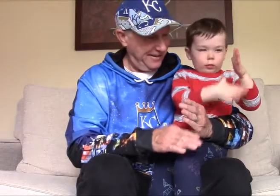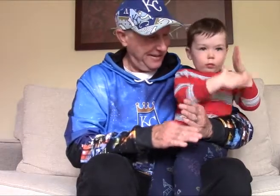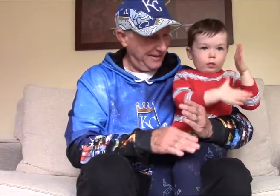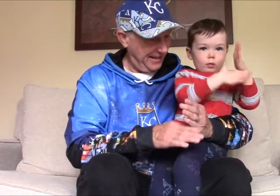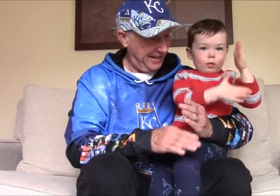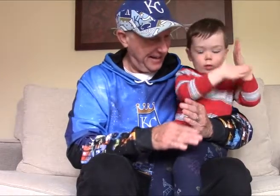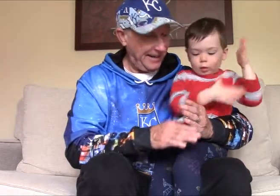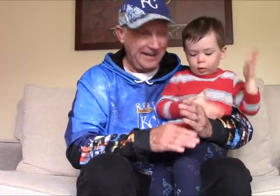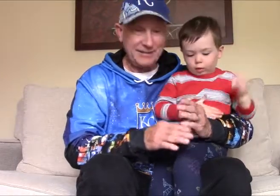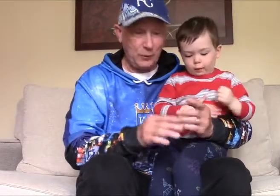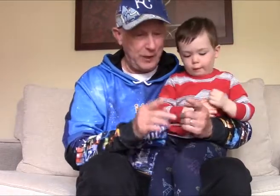Yeah. So